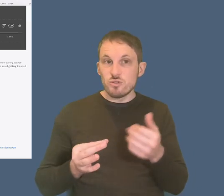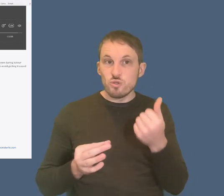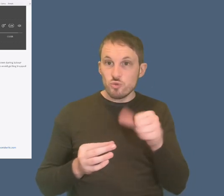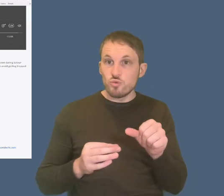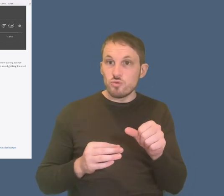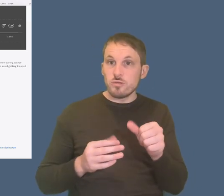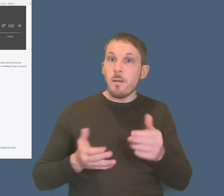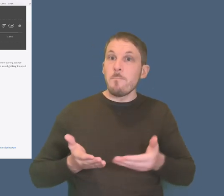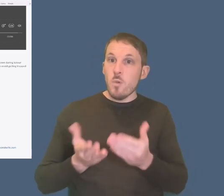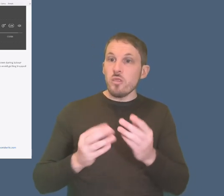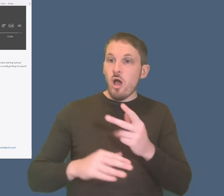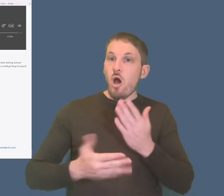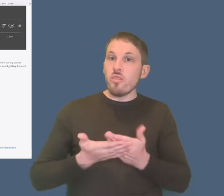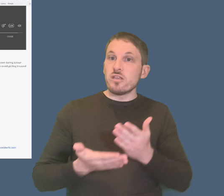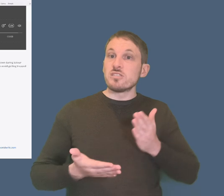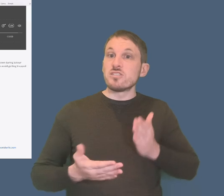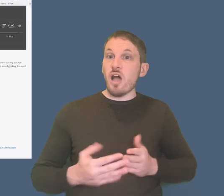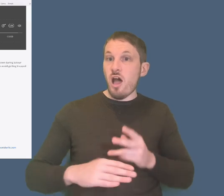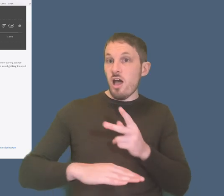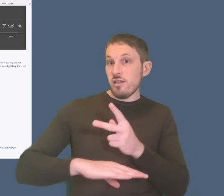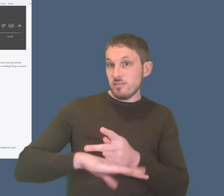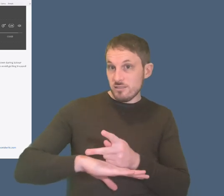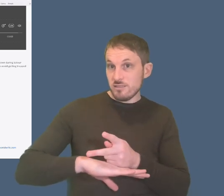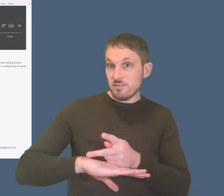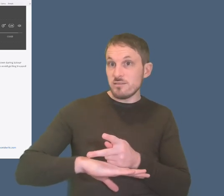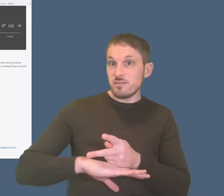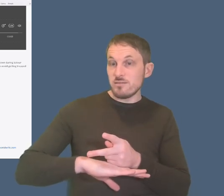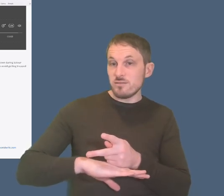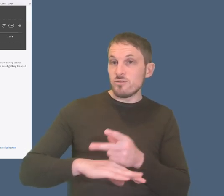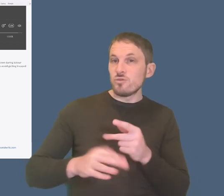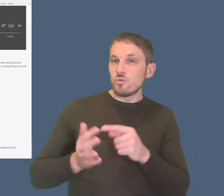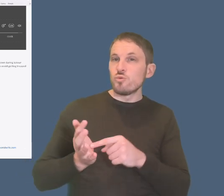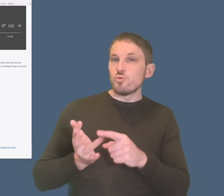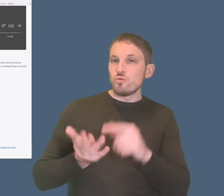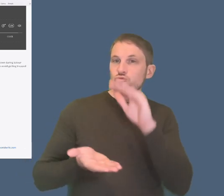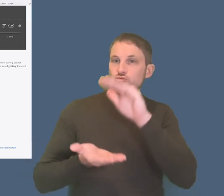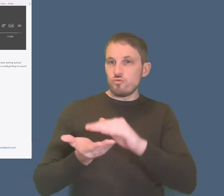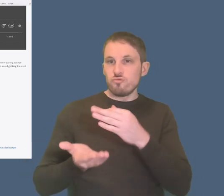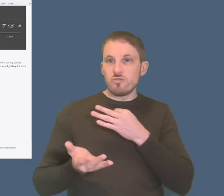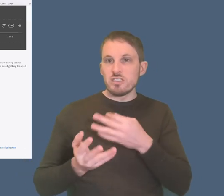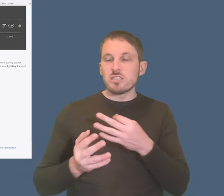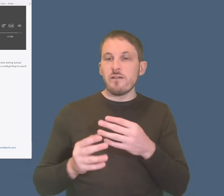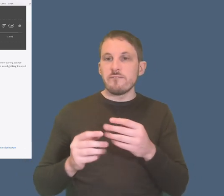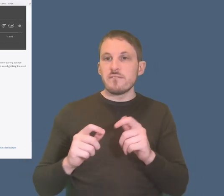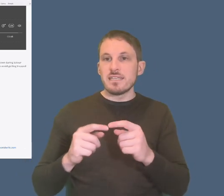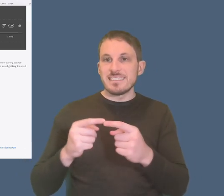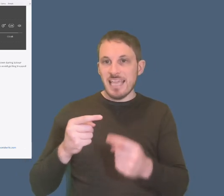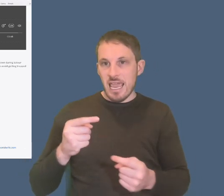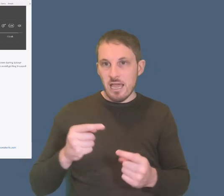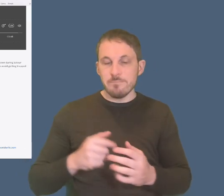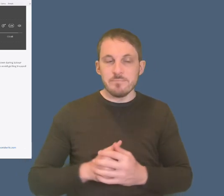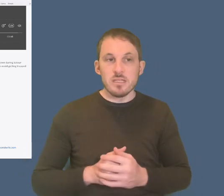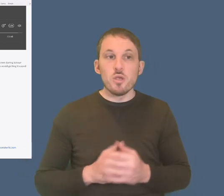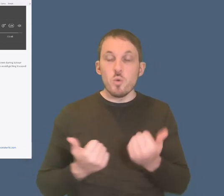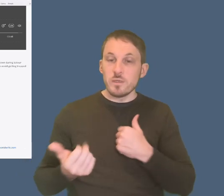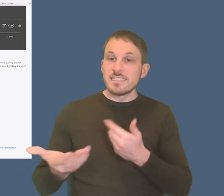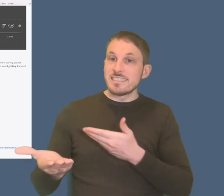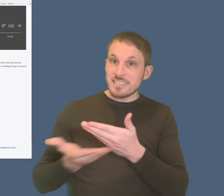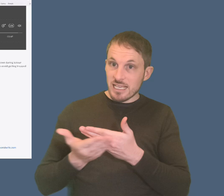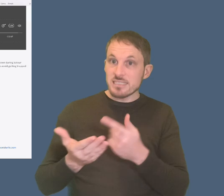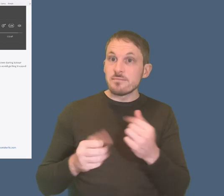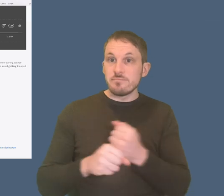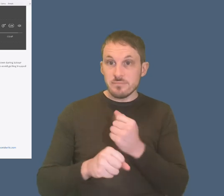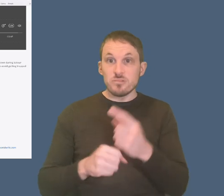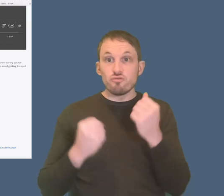birth position to facilitate the opportunity for less tearing. So we discussed it and we put together this strategy that would